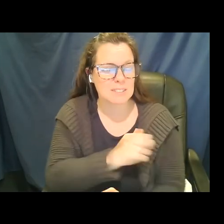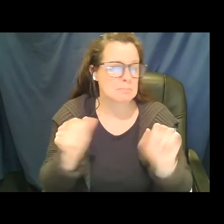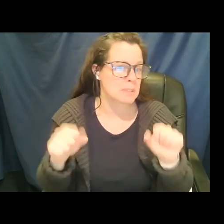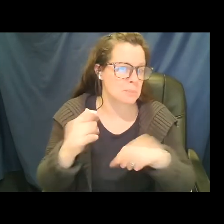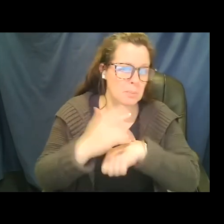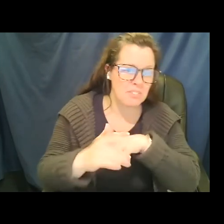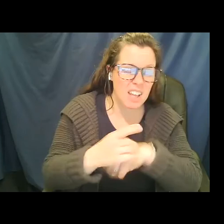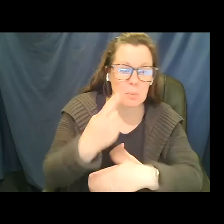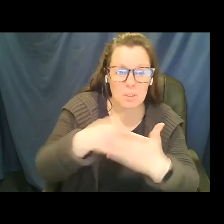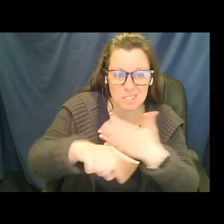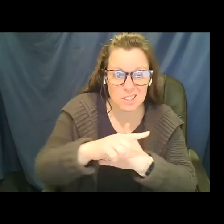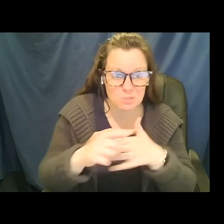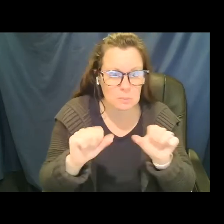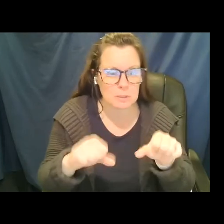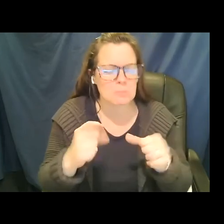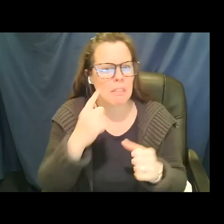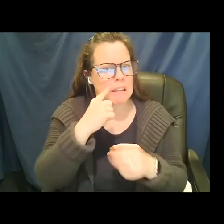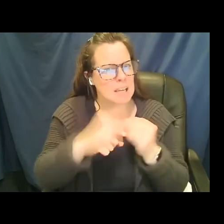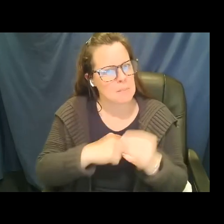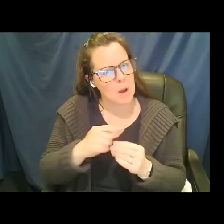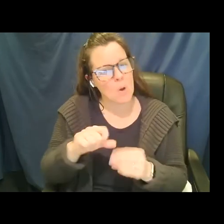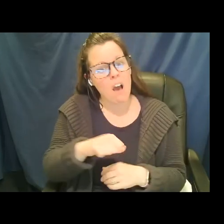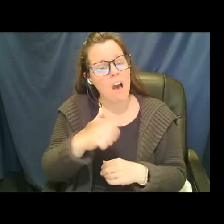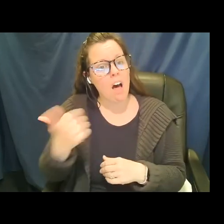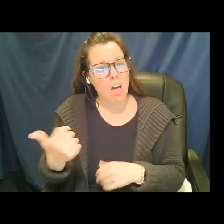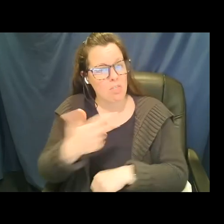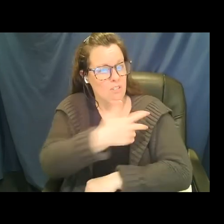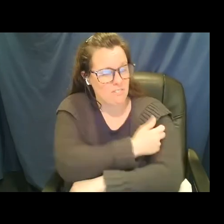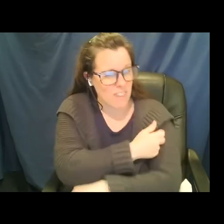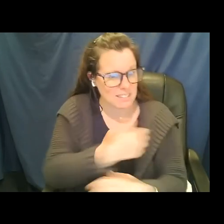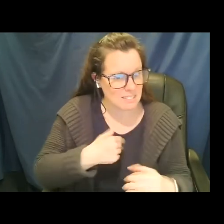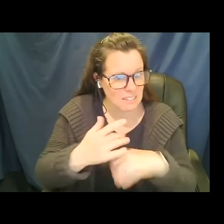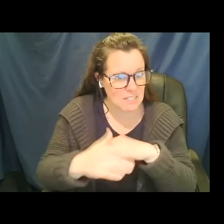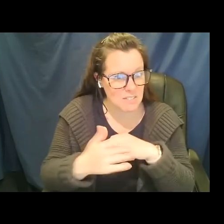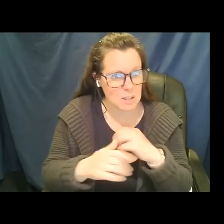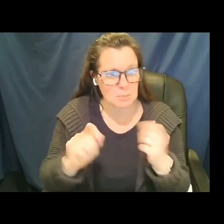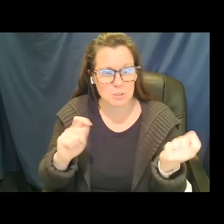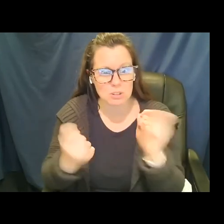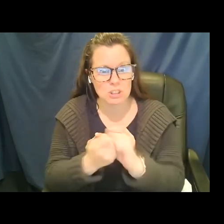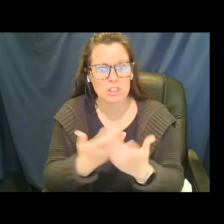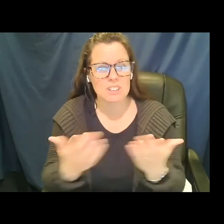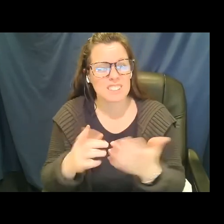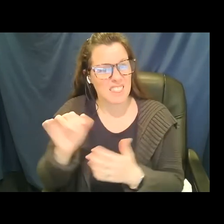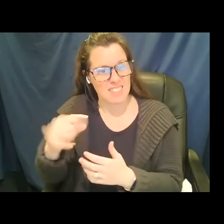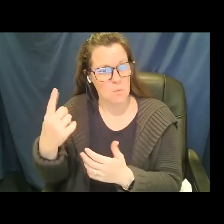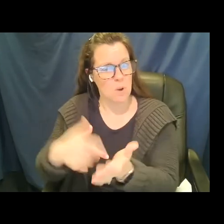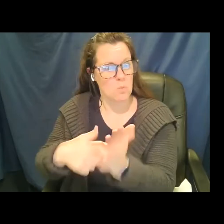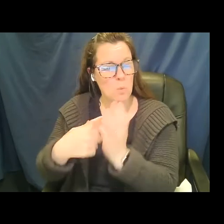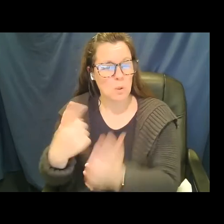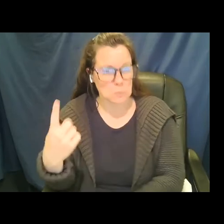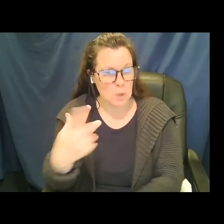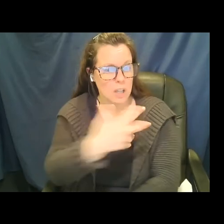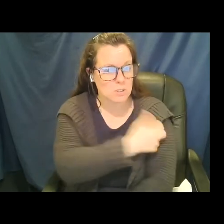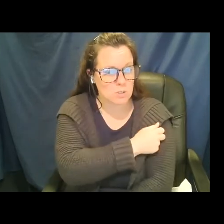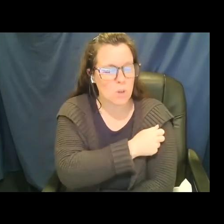about how another vaccine might change up the landscape, especially one that requires only 1 dose. This vaccine